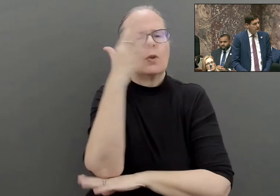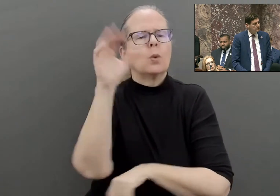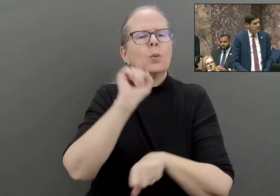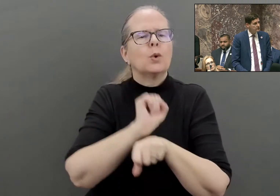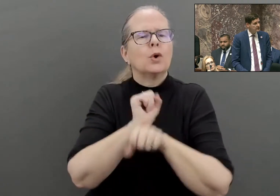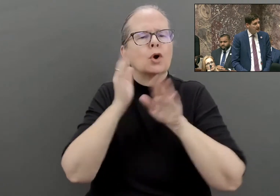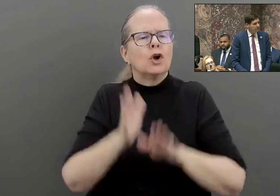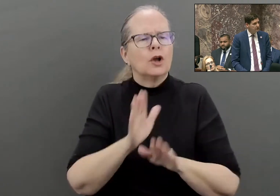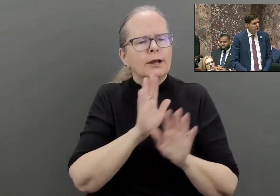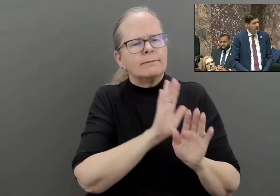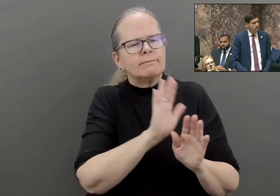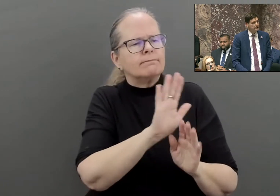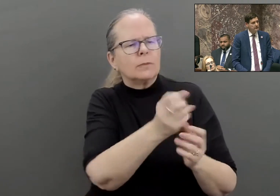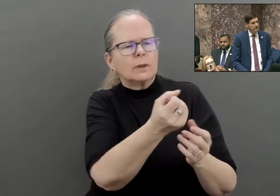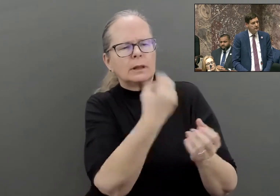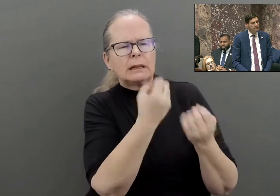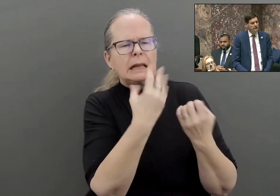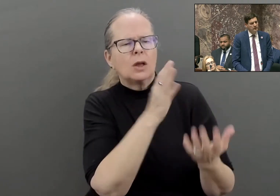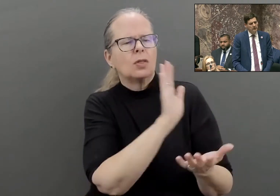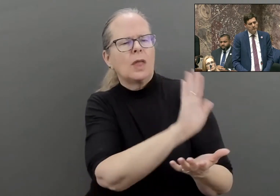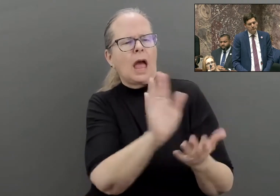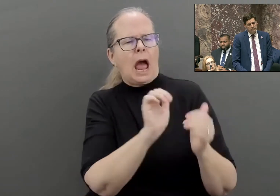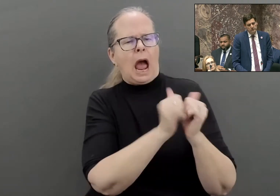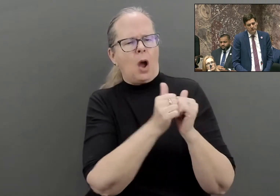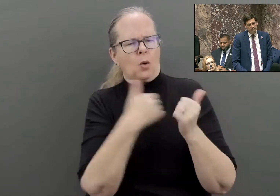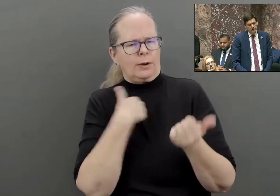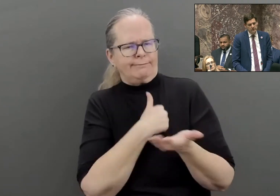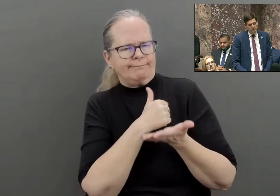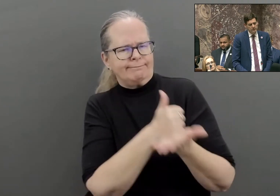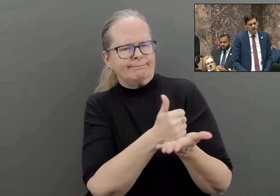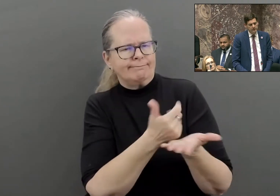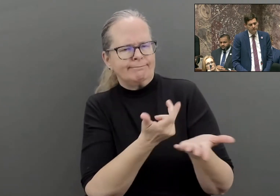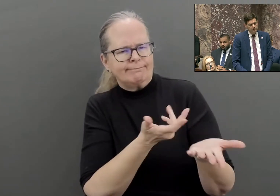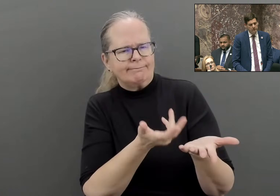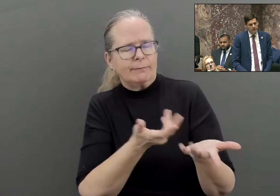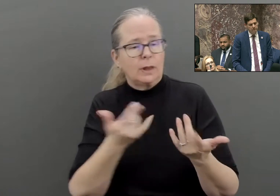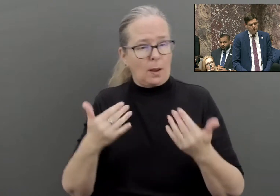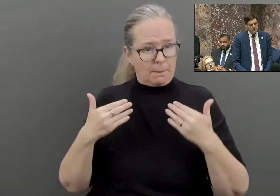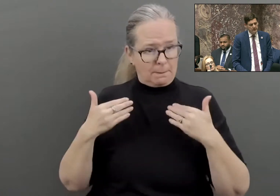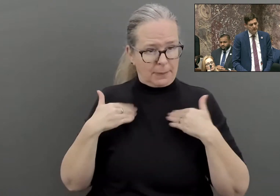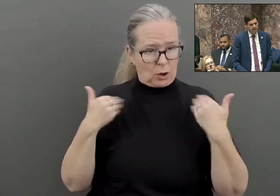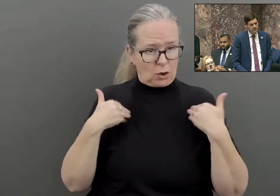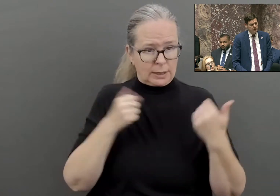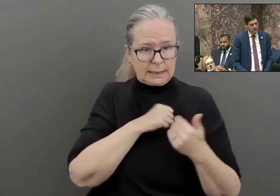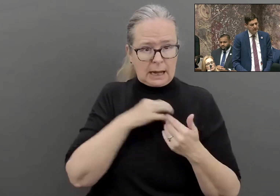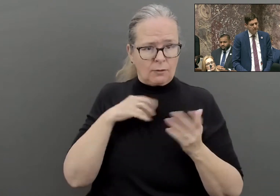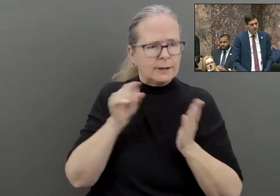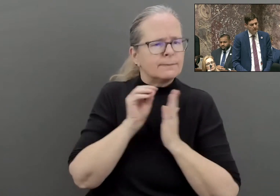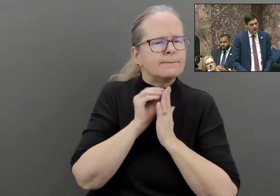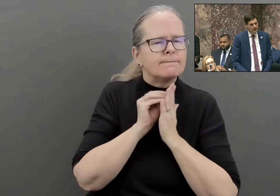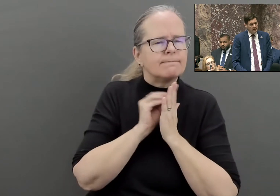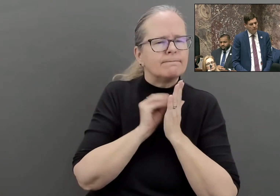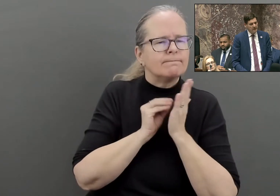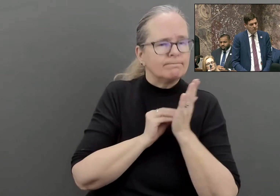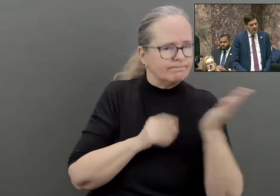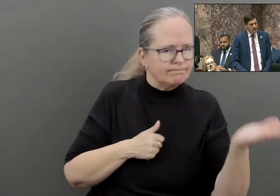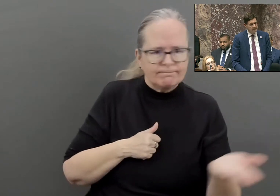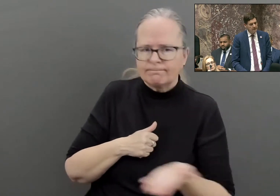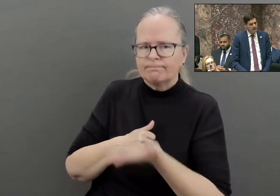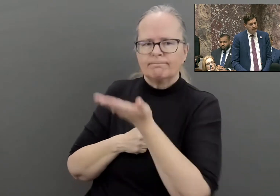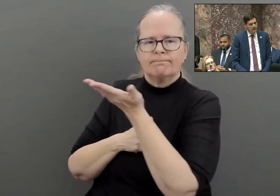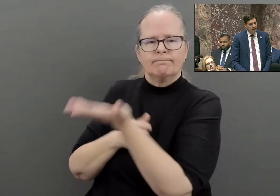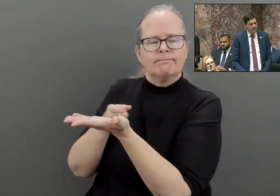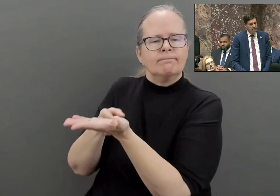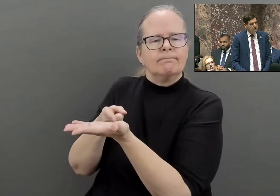this. Ministry staff are currently working on a proposal to defer stumpage revenue for forest sector to give them some relief. We